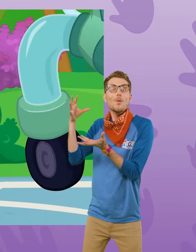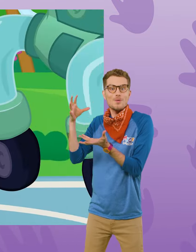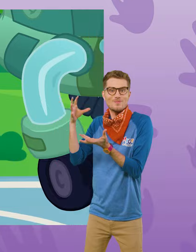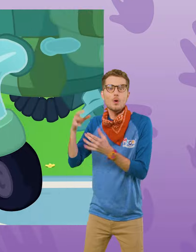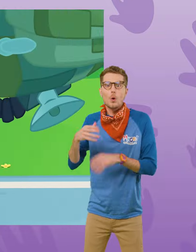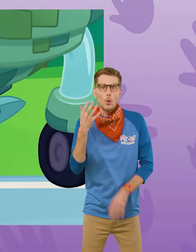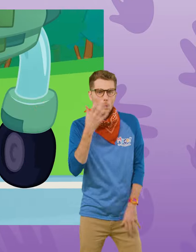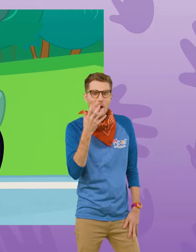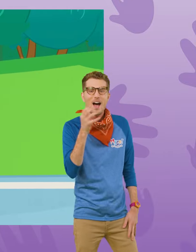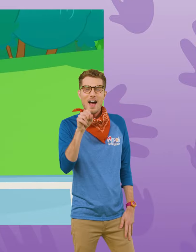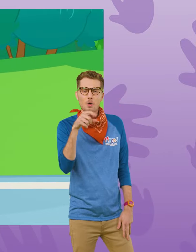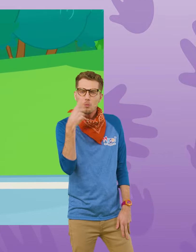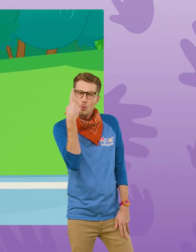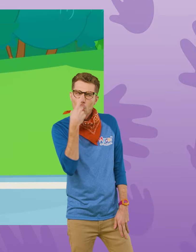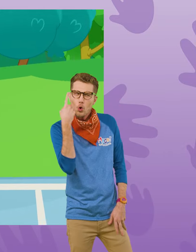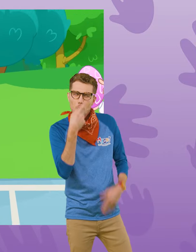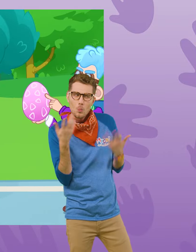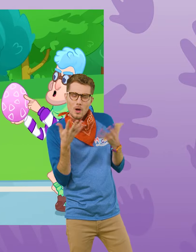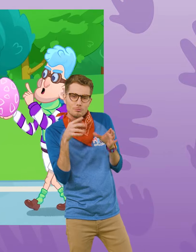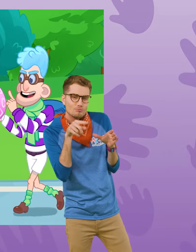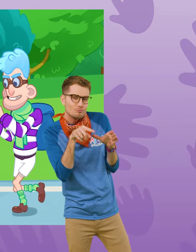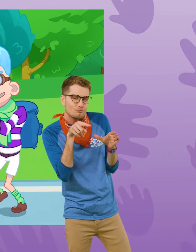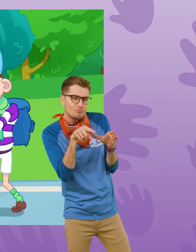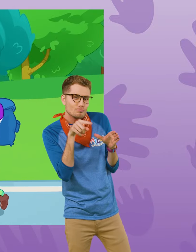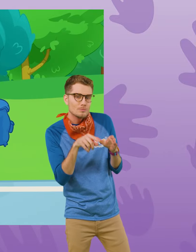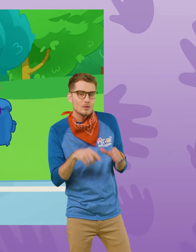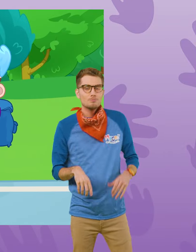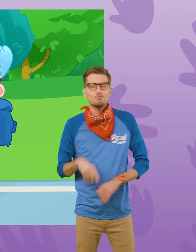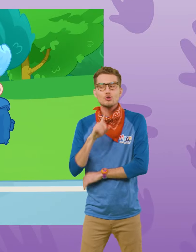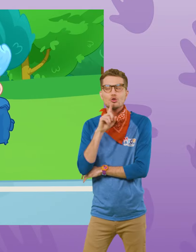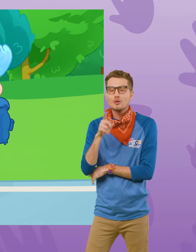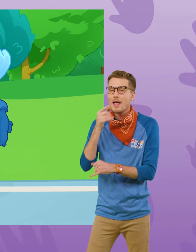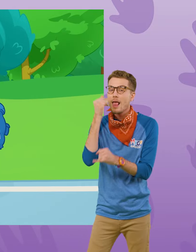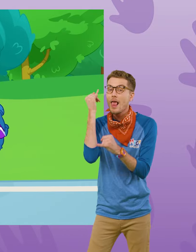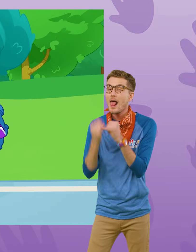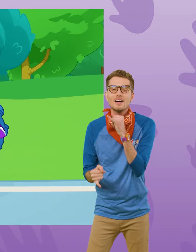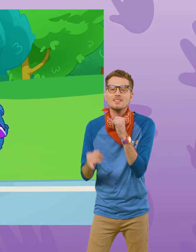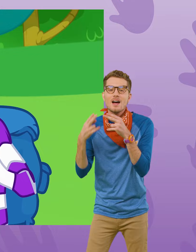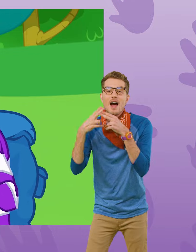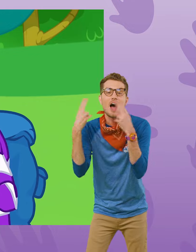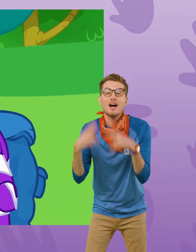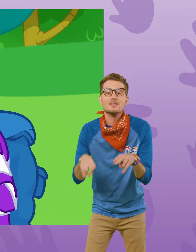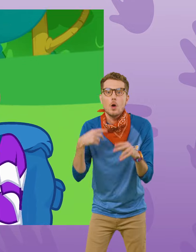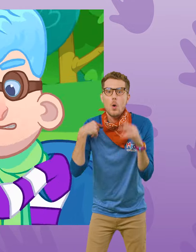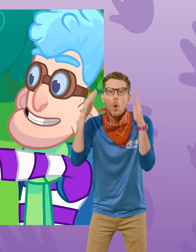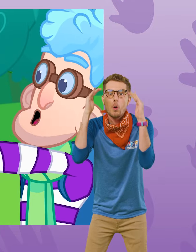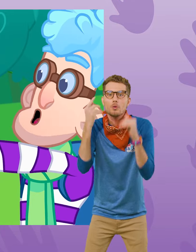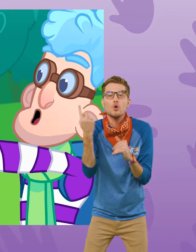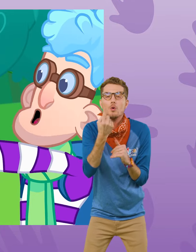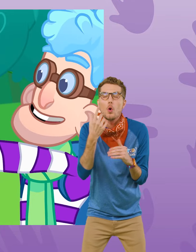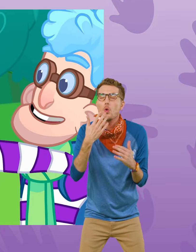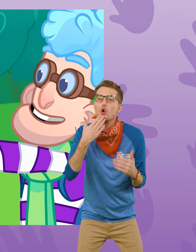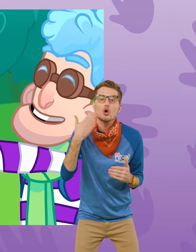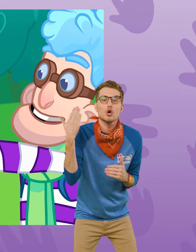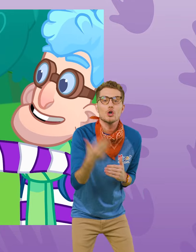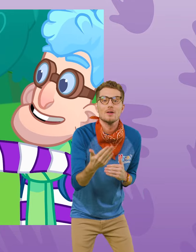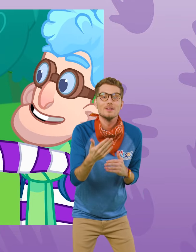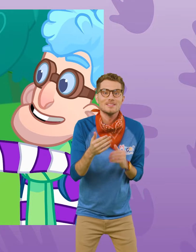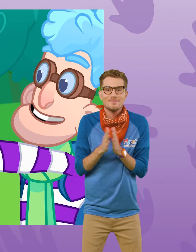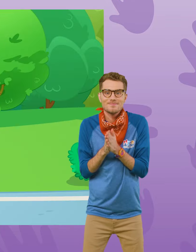Yeah, I wonder what's in there. I'm sure this is one of the last eggs. I hope it's something good.